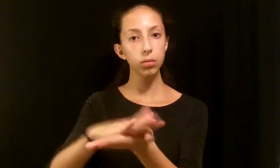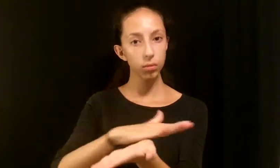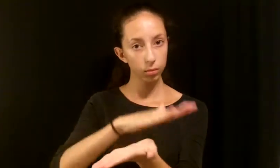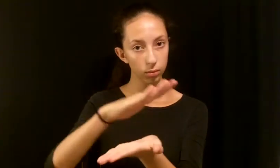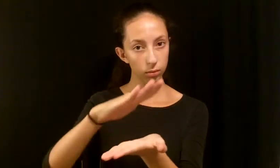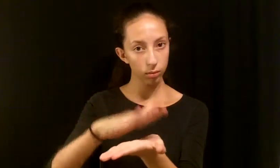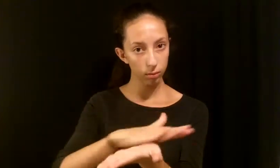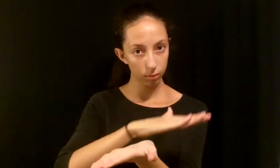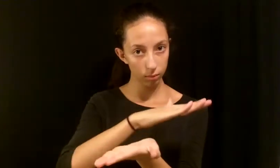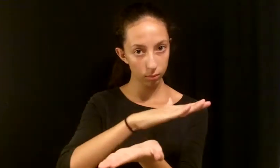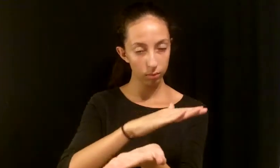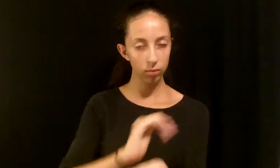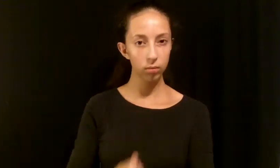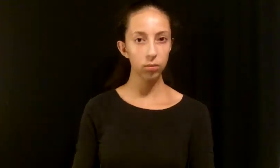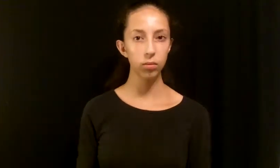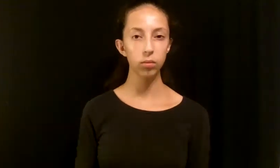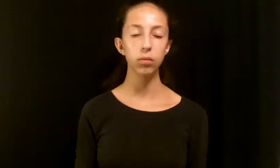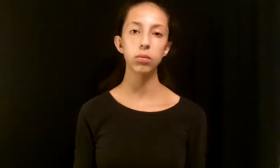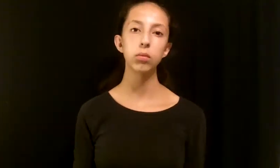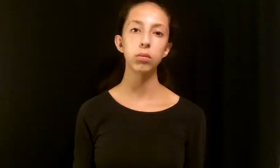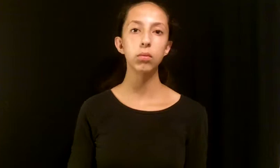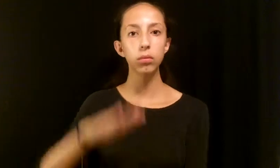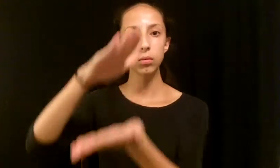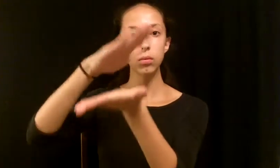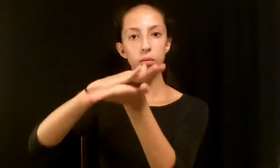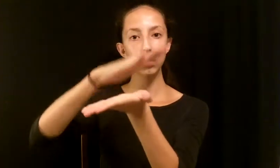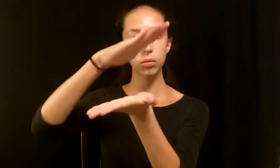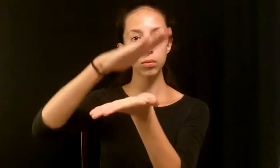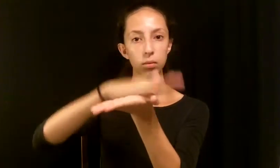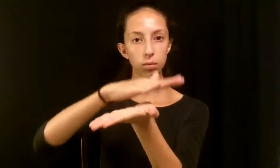times going through. School is clapping.